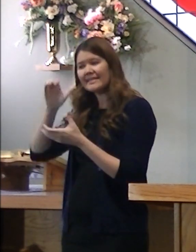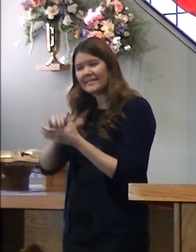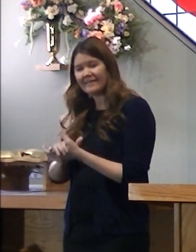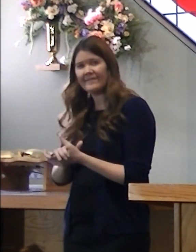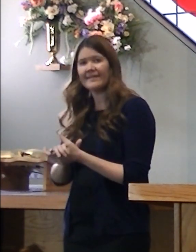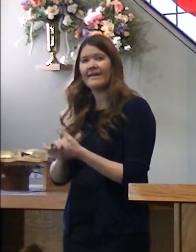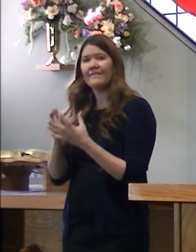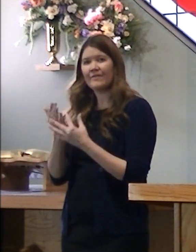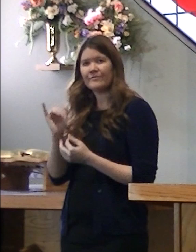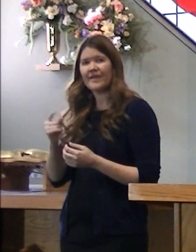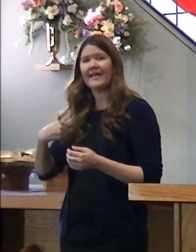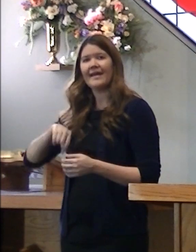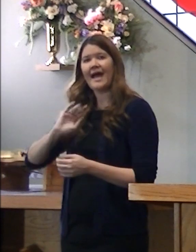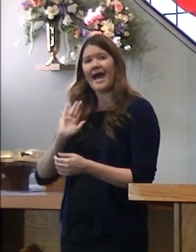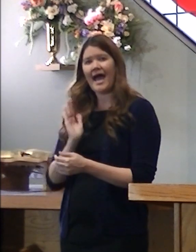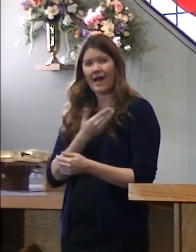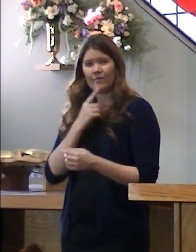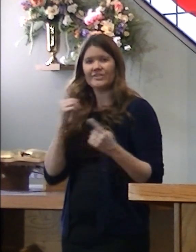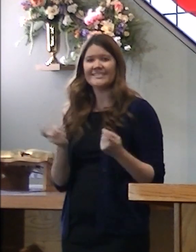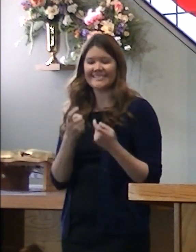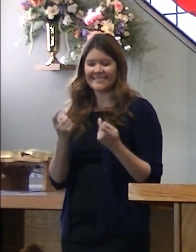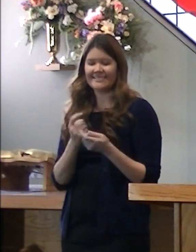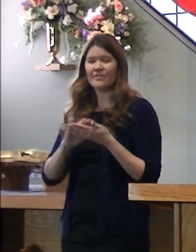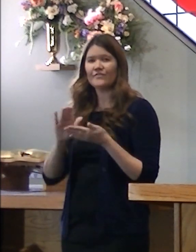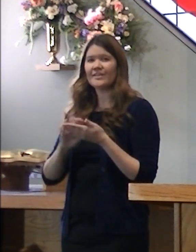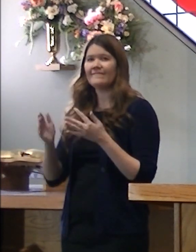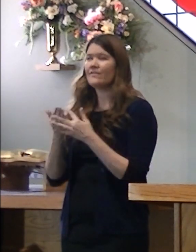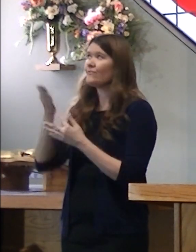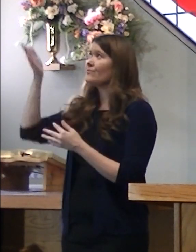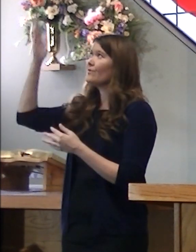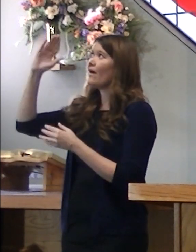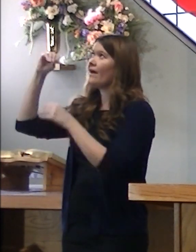it our sins are forgiven by God in heaven.